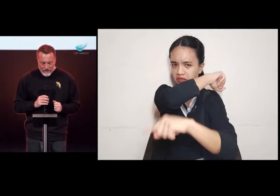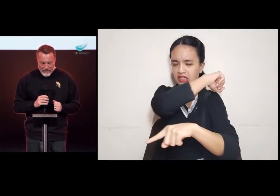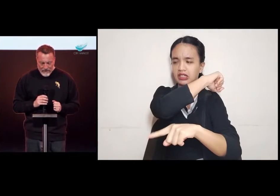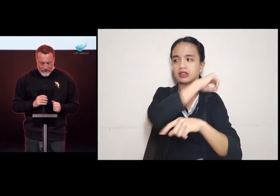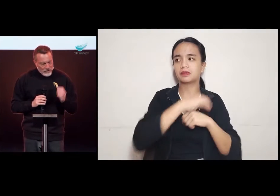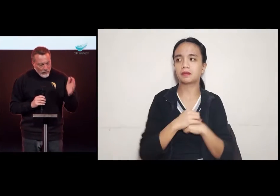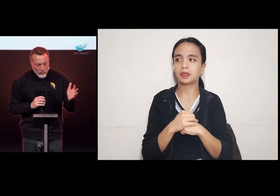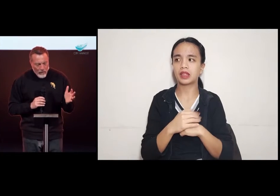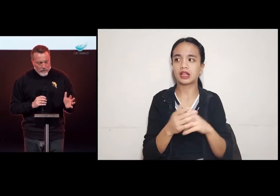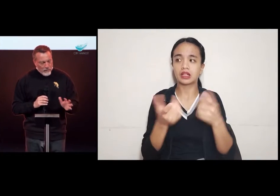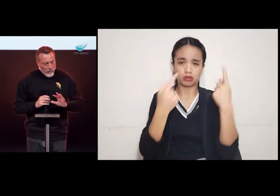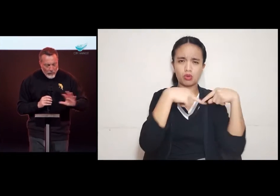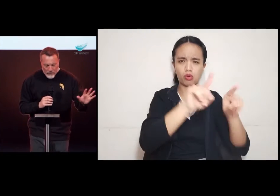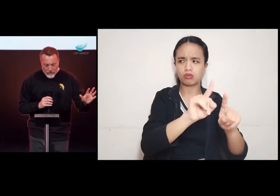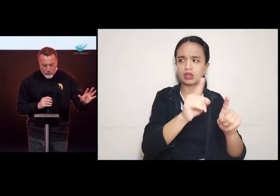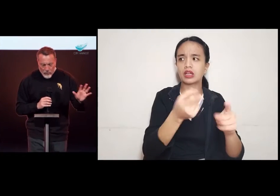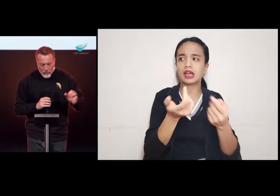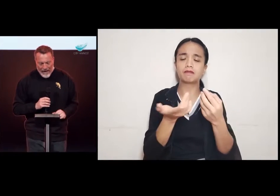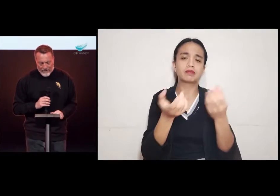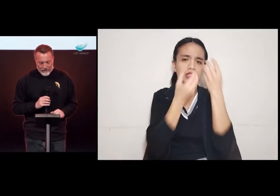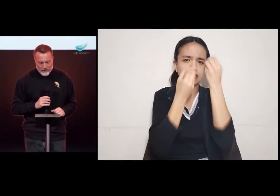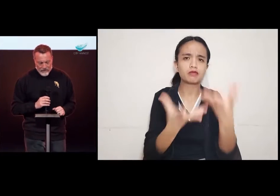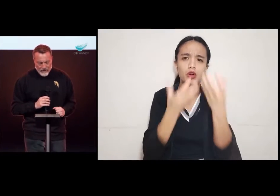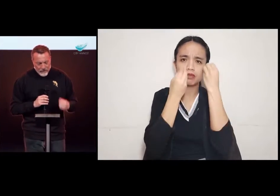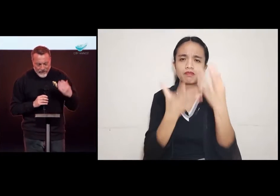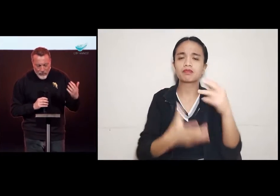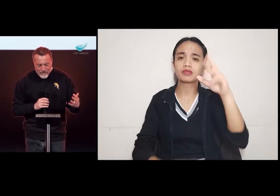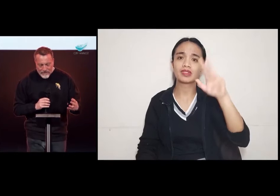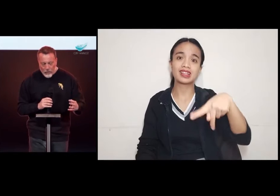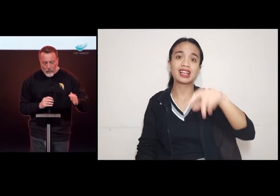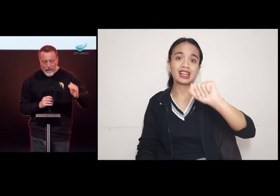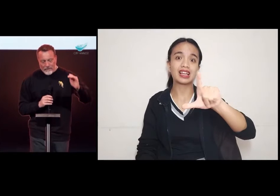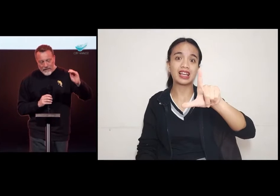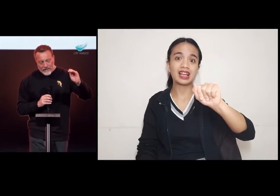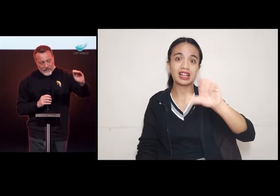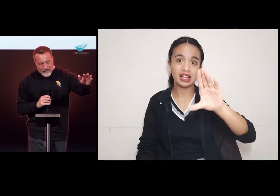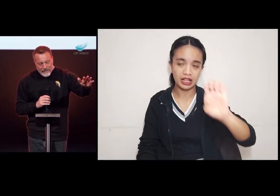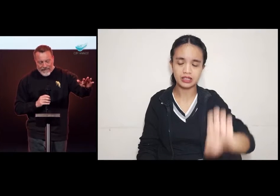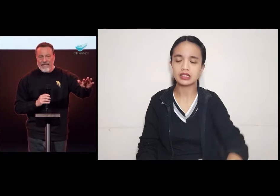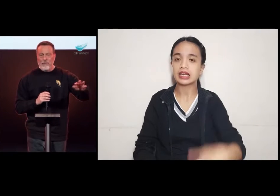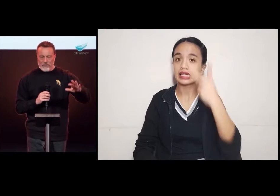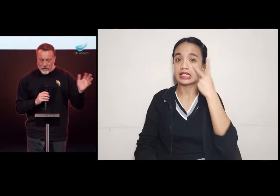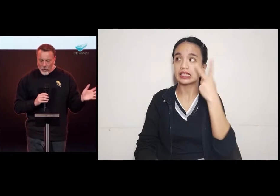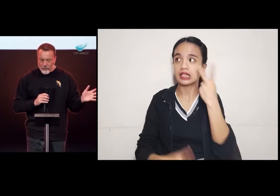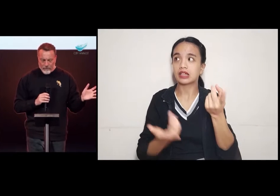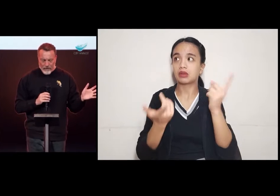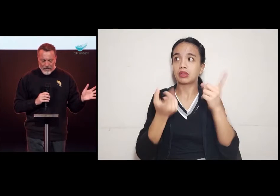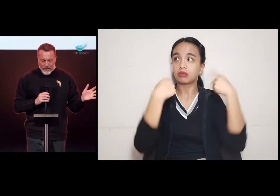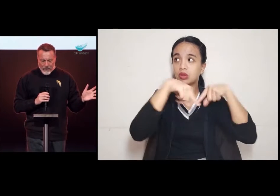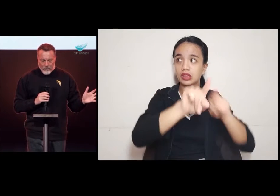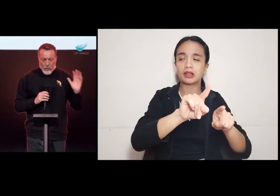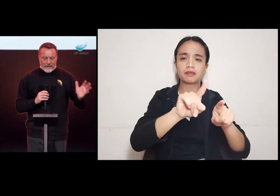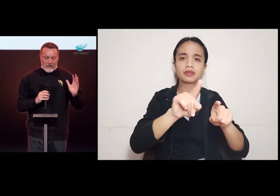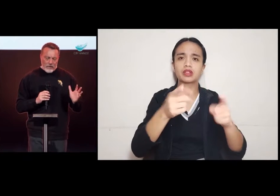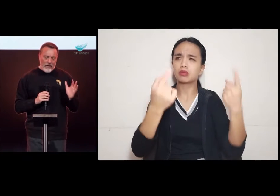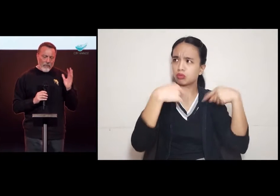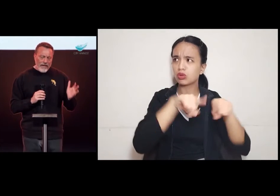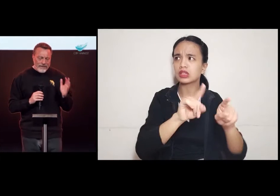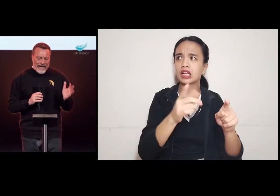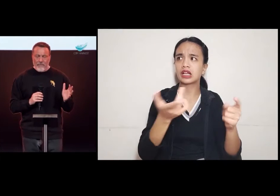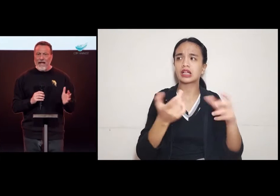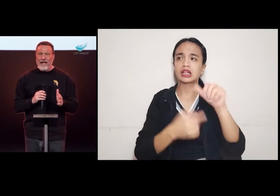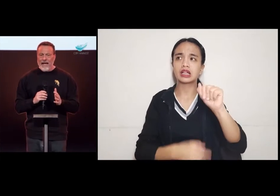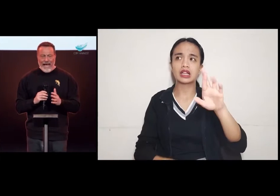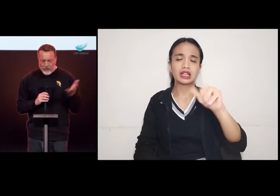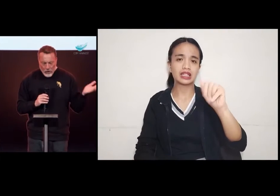us. Let's go at once and report this to the royal palace." So they went and called out the city gatekeepers and told them, "We went into the